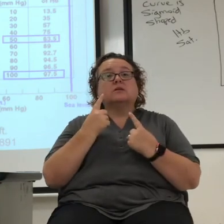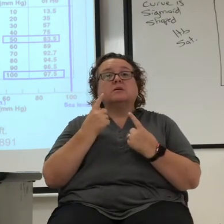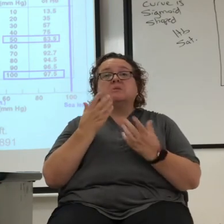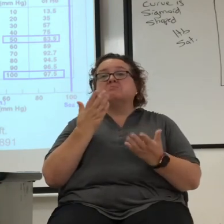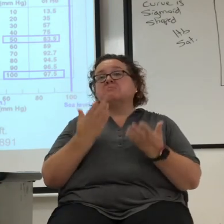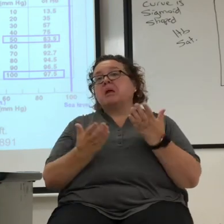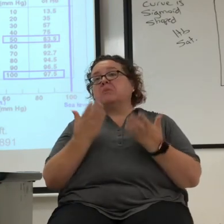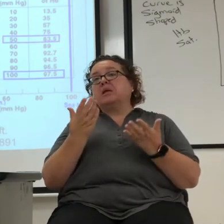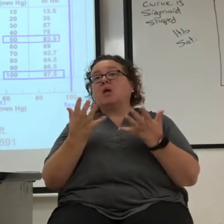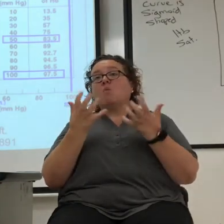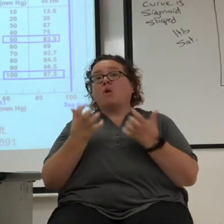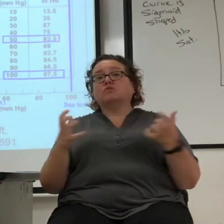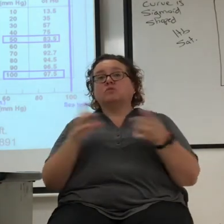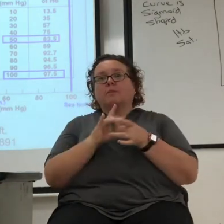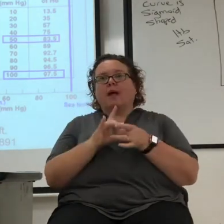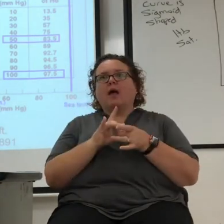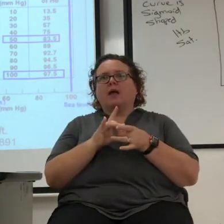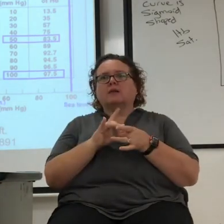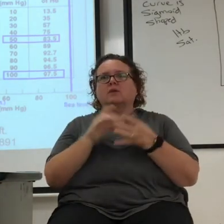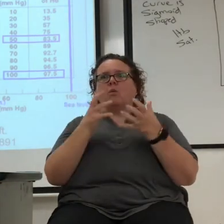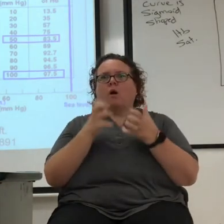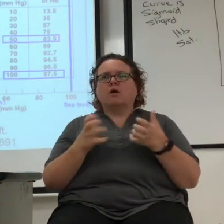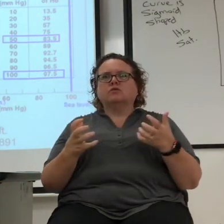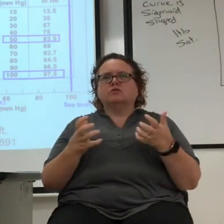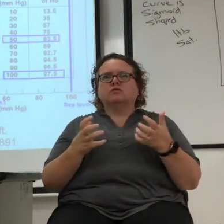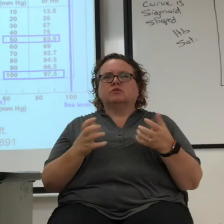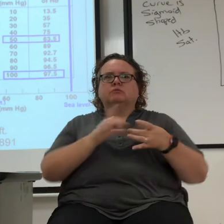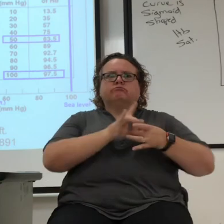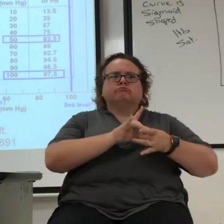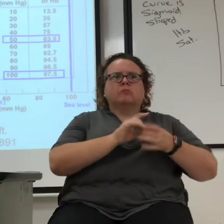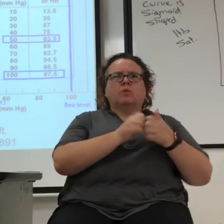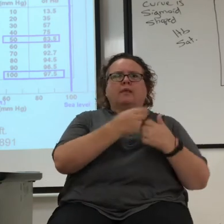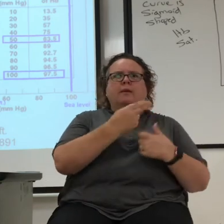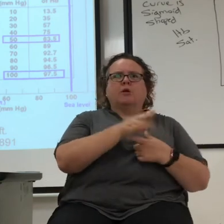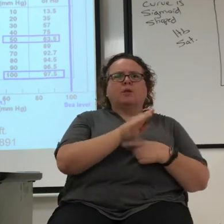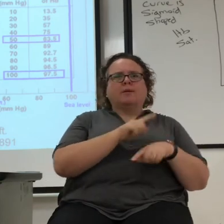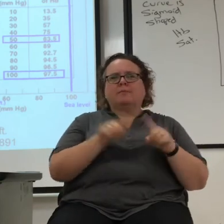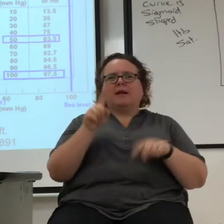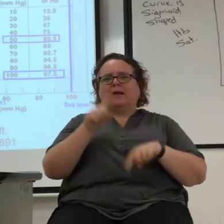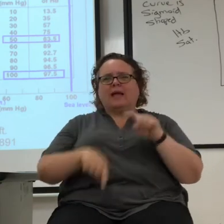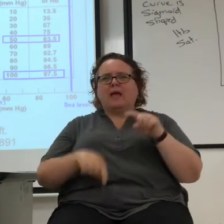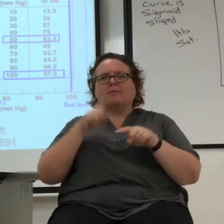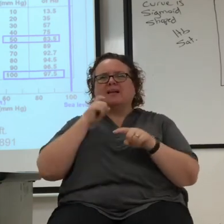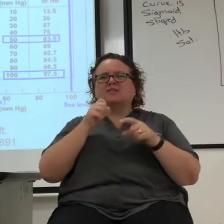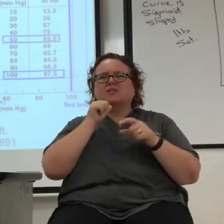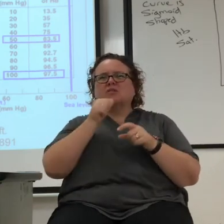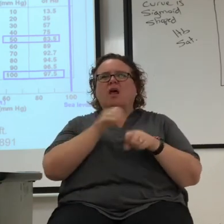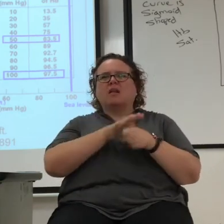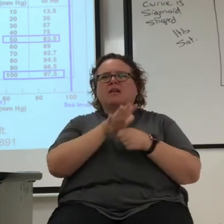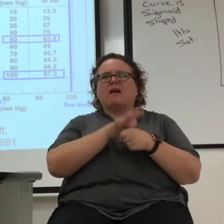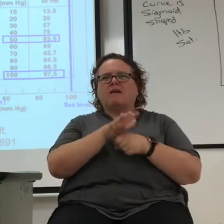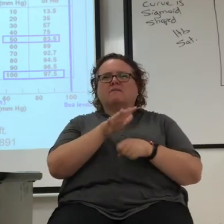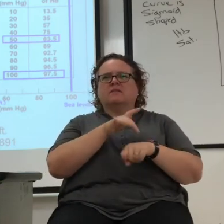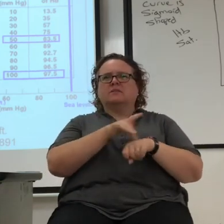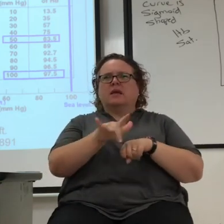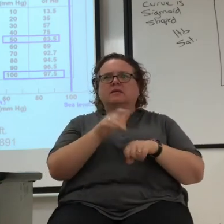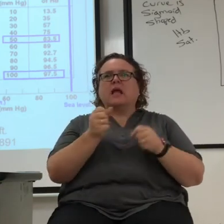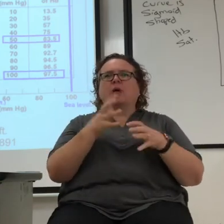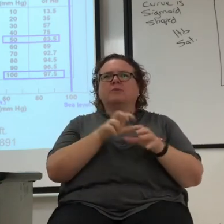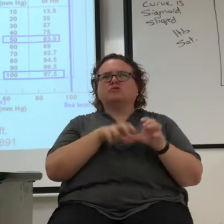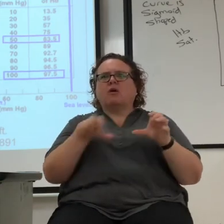maybe it wants to bind, get on the bus for hemoglobin, but it can't. Because there's not a lot of room on the bus. How much got